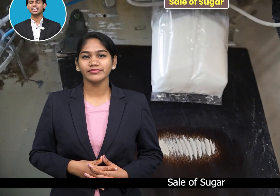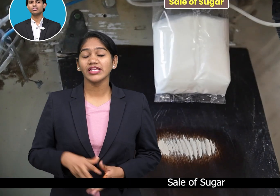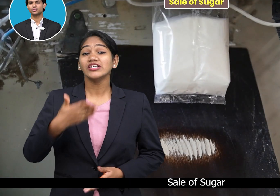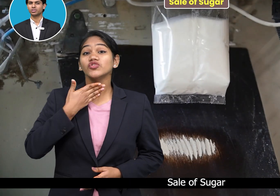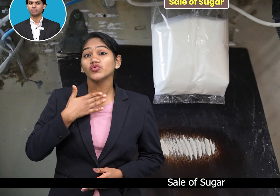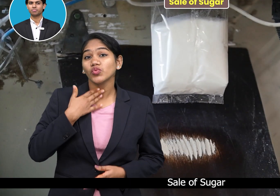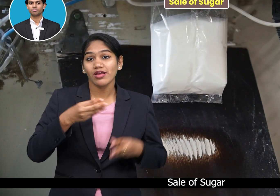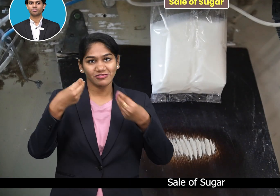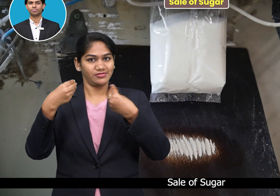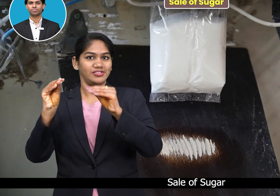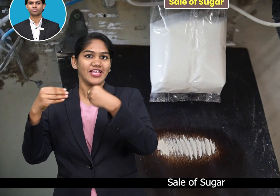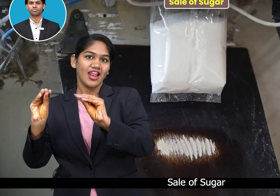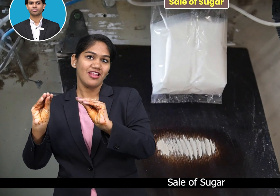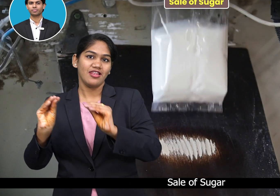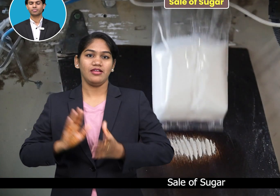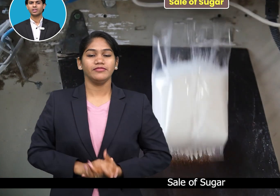Sale of sugar.